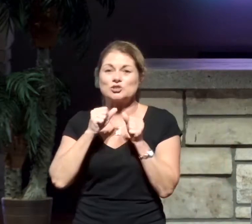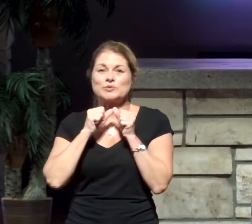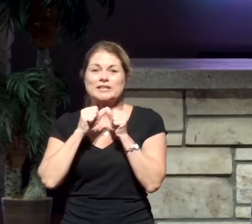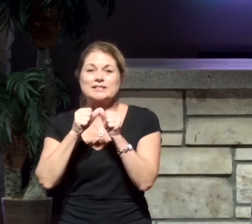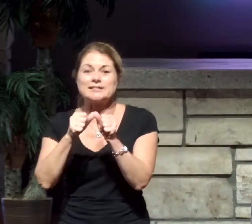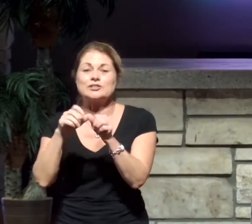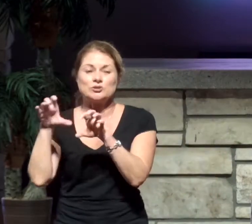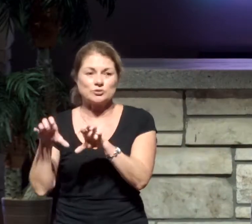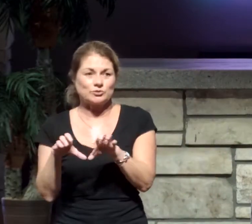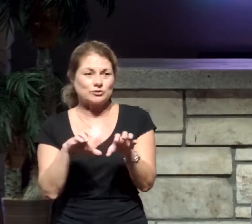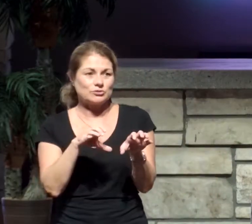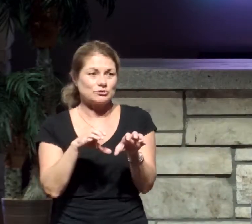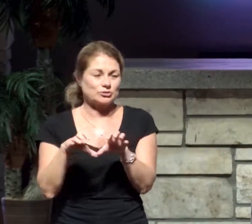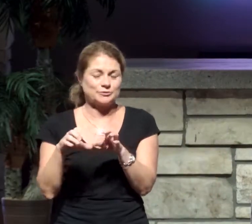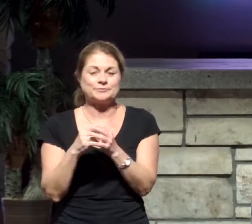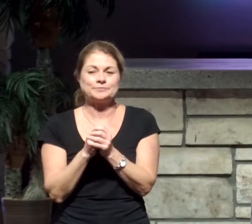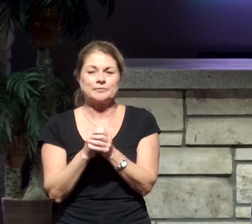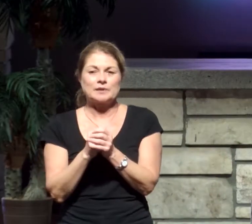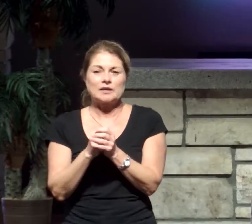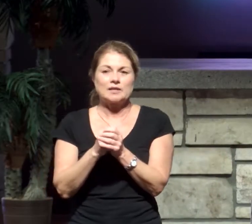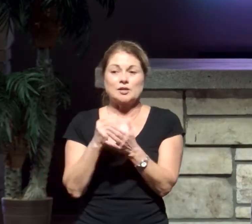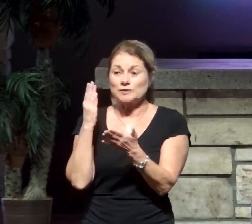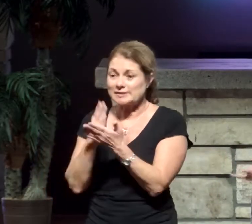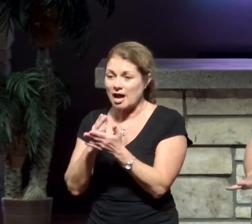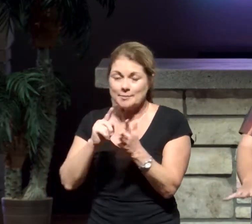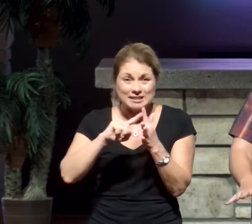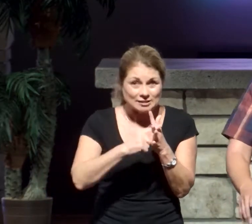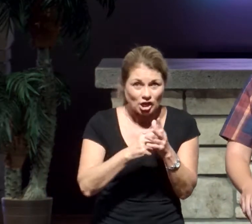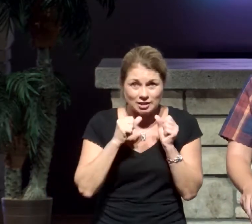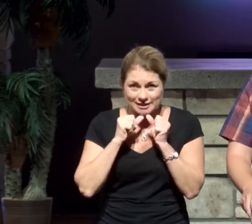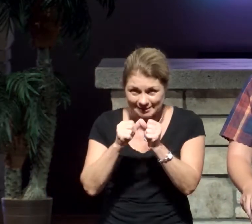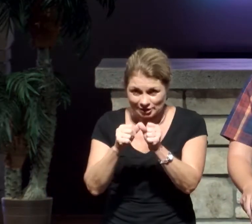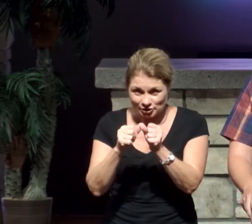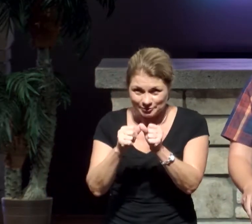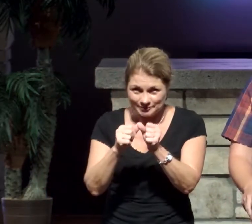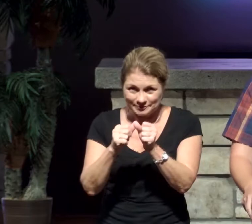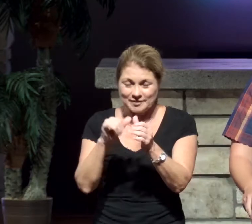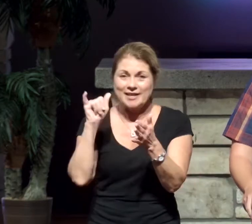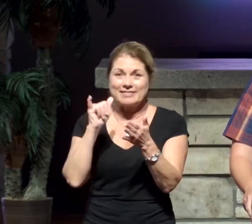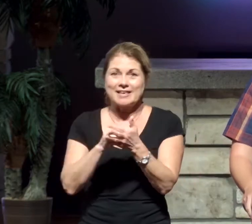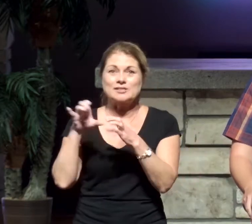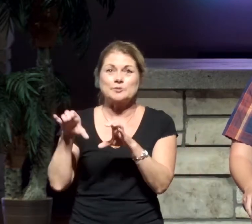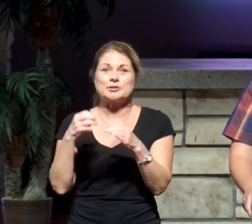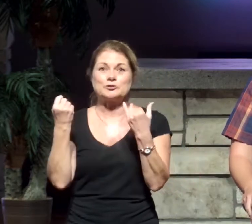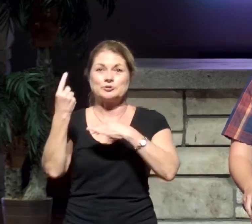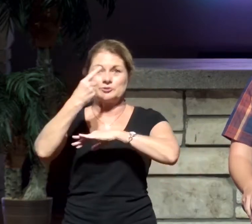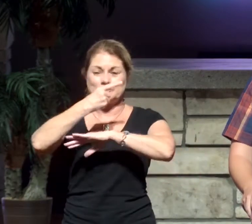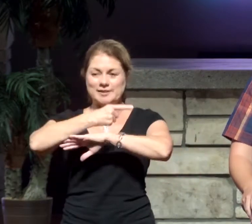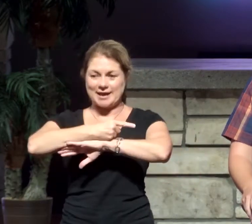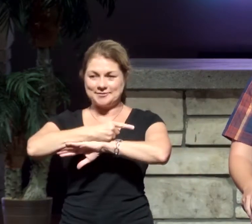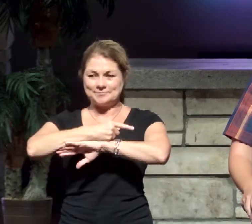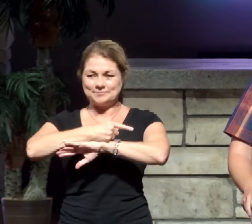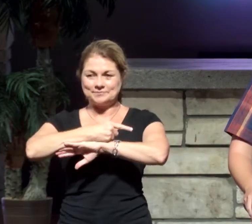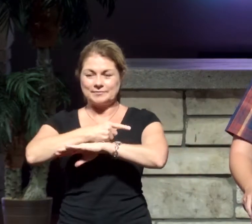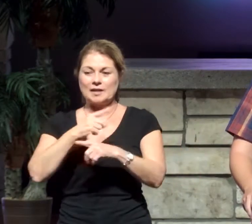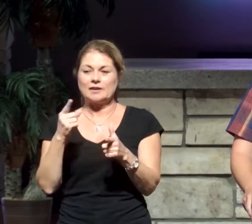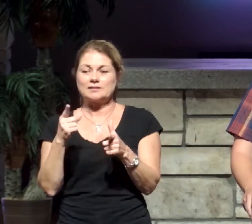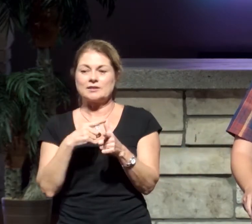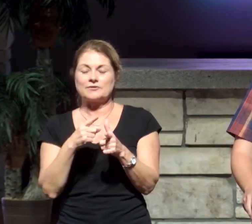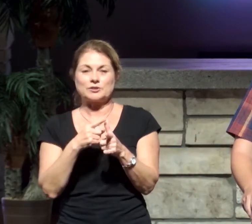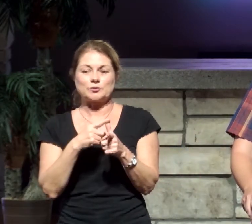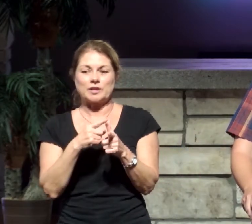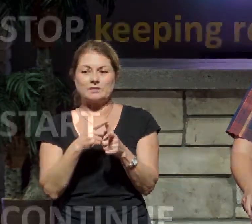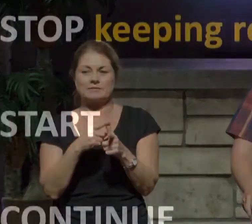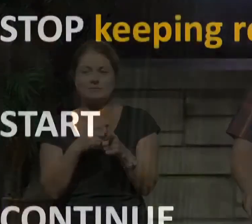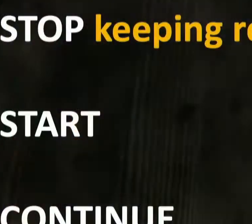to do throughout it all. Stop, start, continue. That's what we're going to be doing today. Okay, here's the first one.